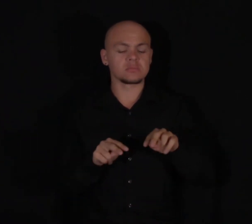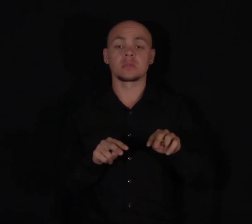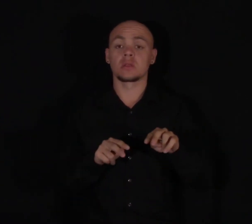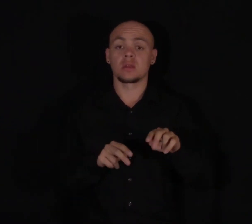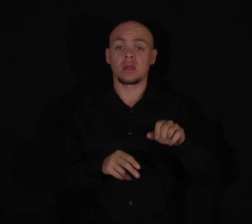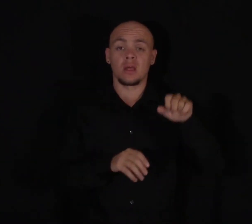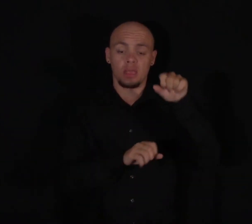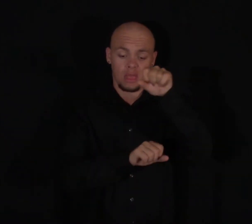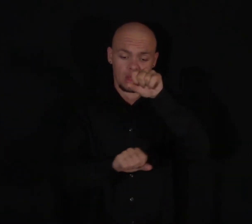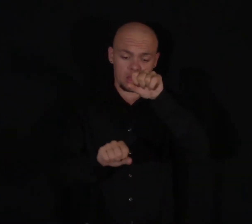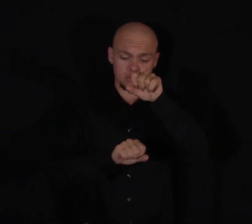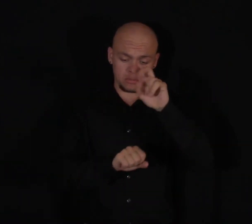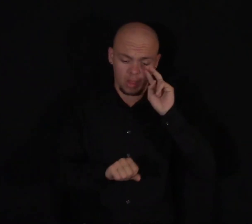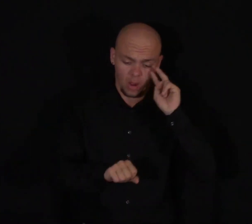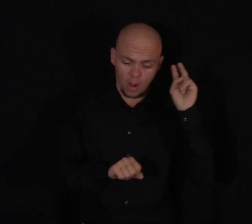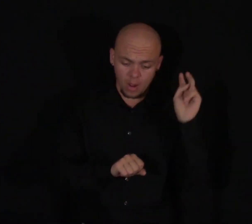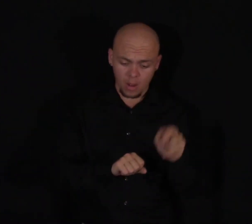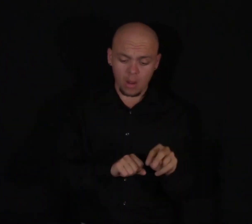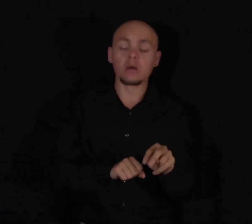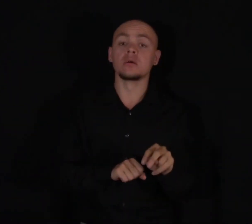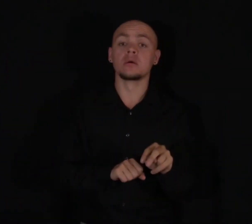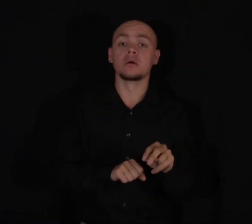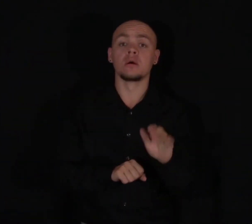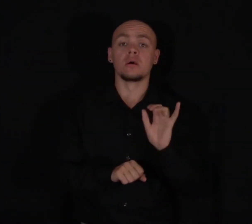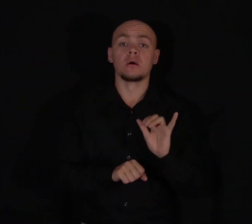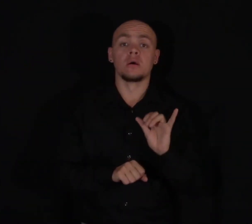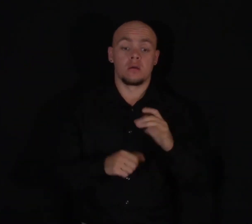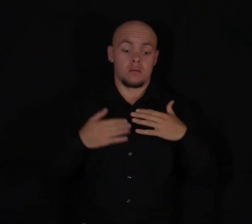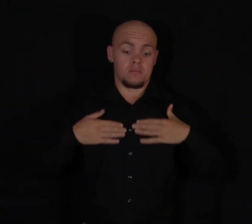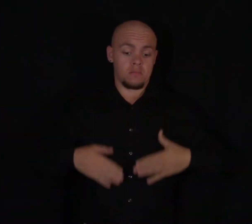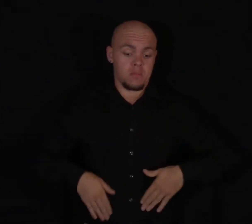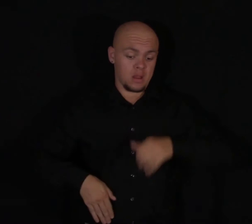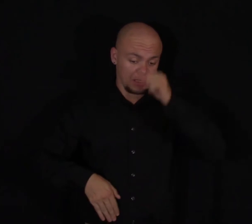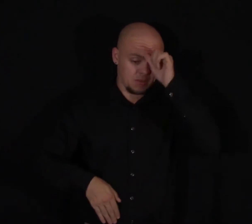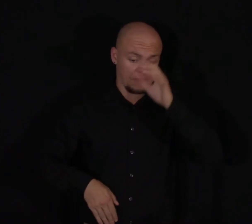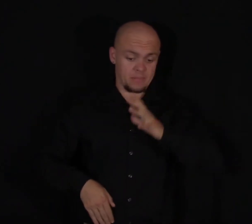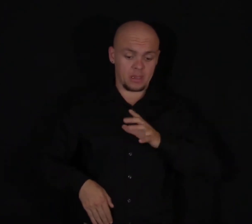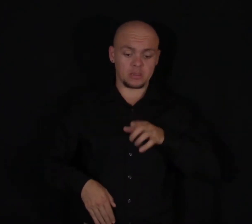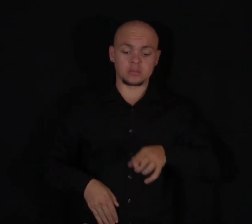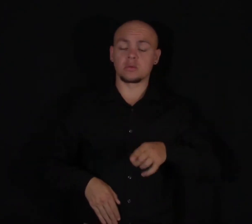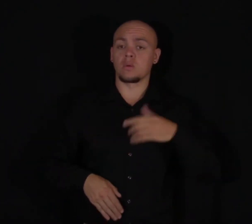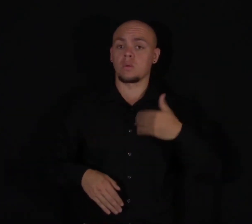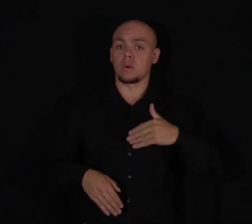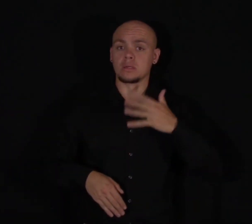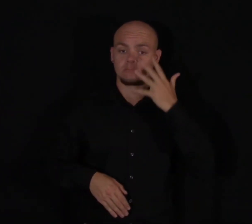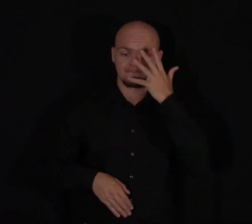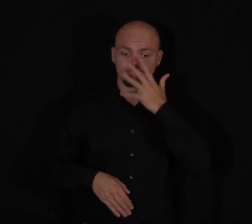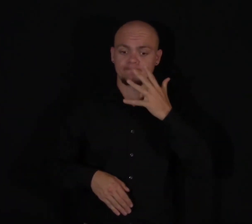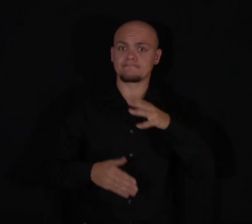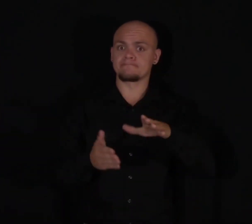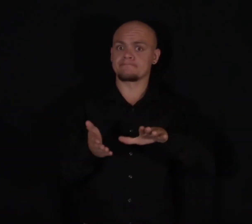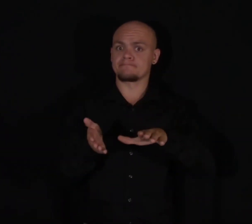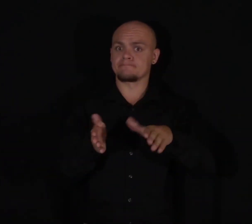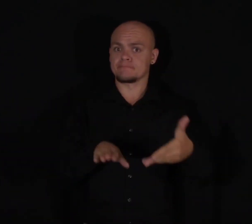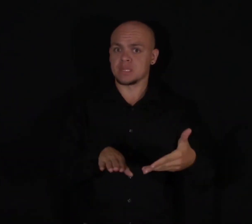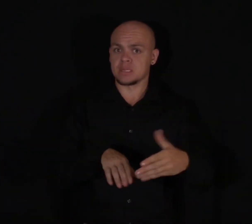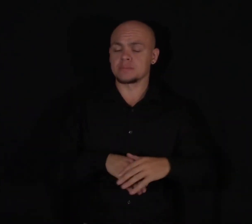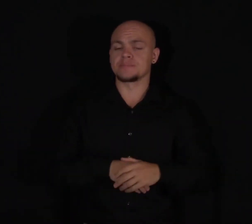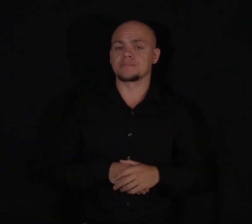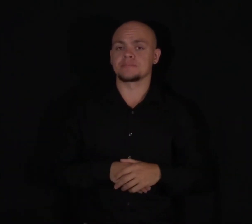lantern they found that they had fallen on the body of a man, who was to all appearance dead. Their first supposition was